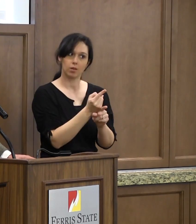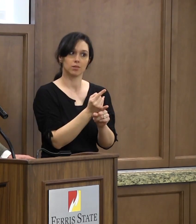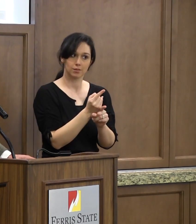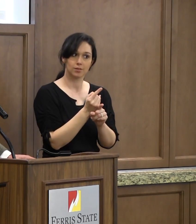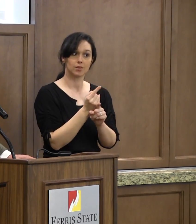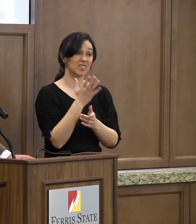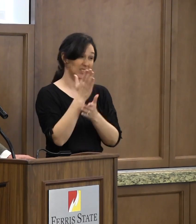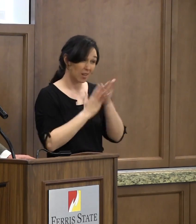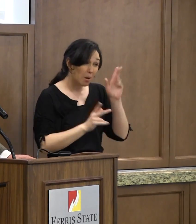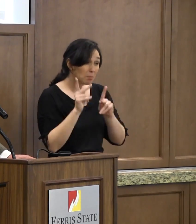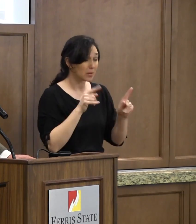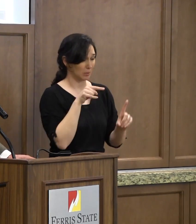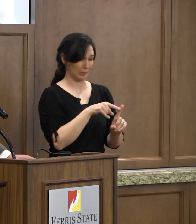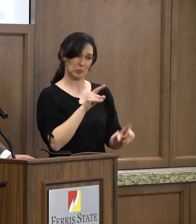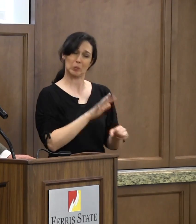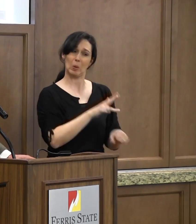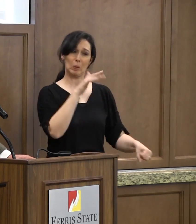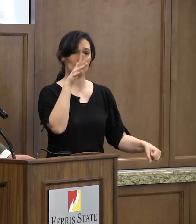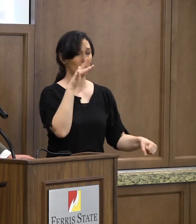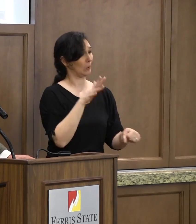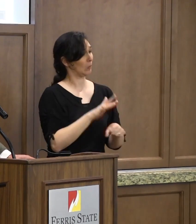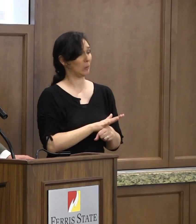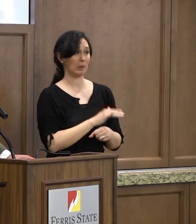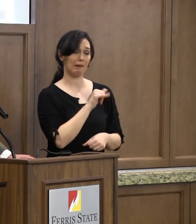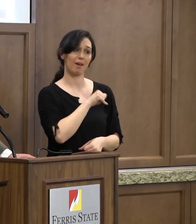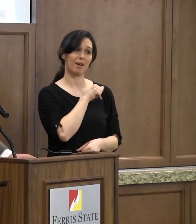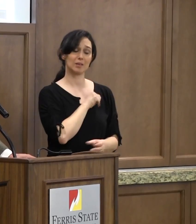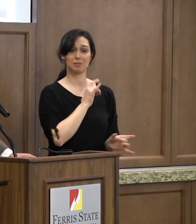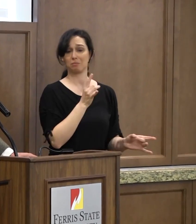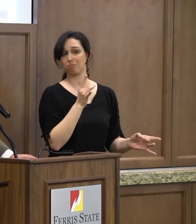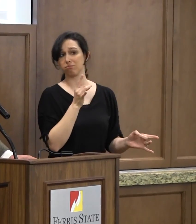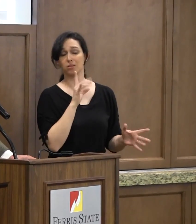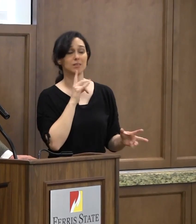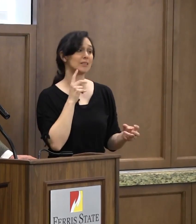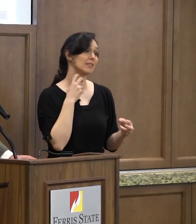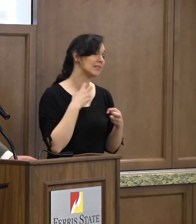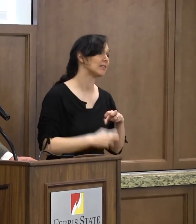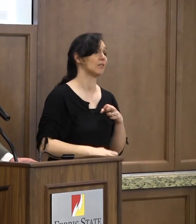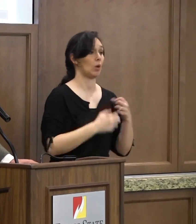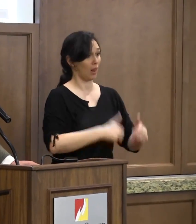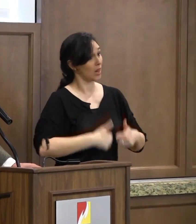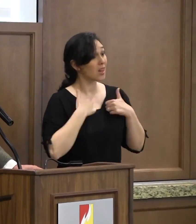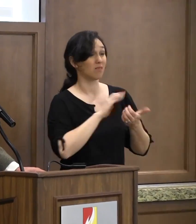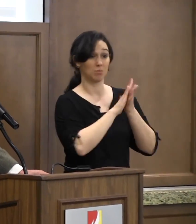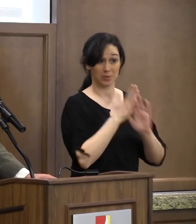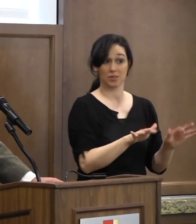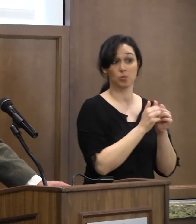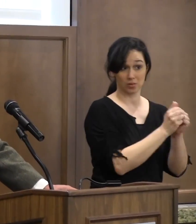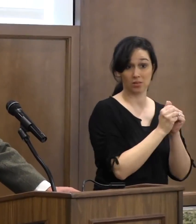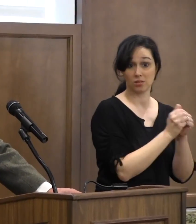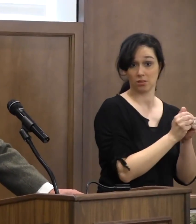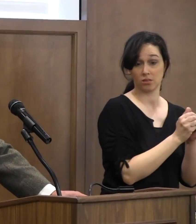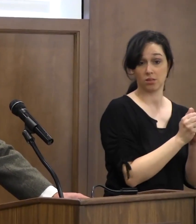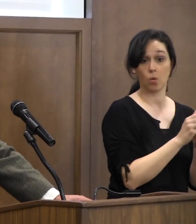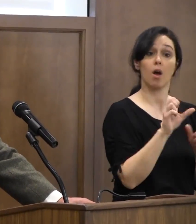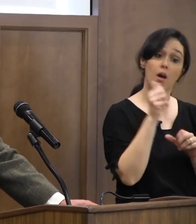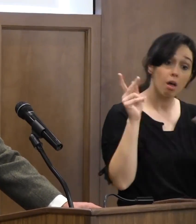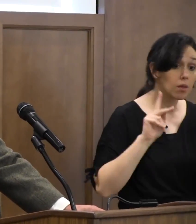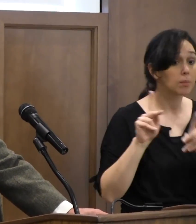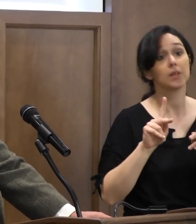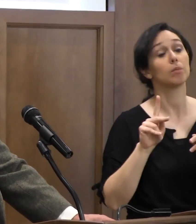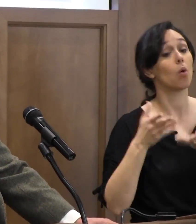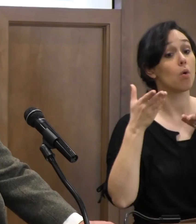there are people of such tempers and dispositions that it is difficult to live peaceably with them. When others are for